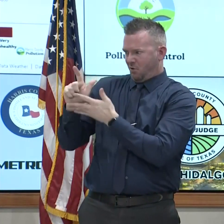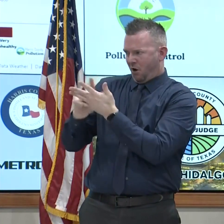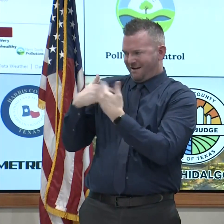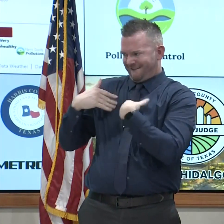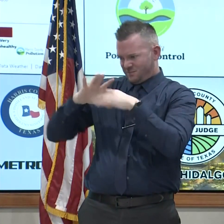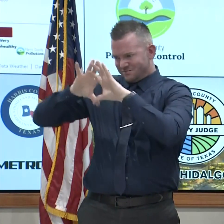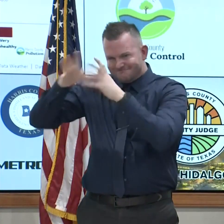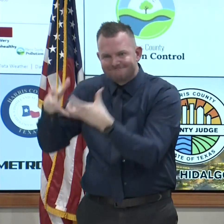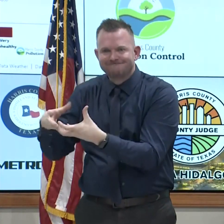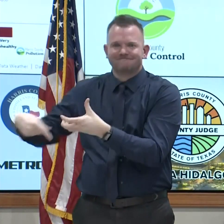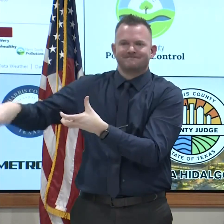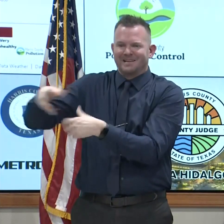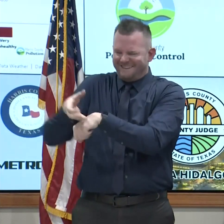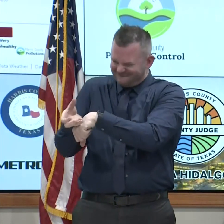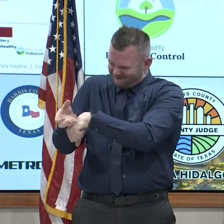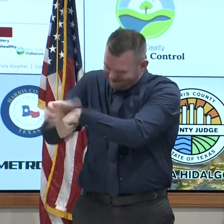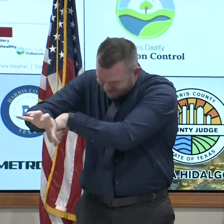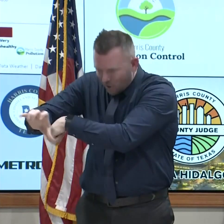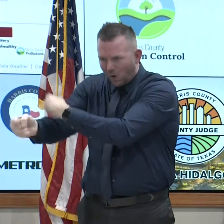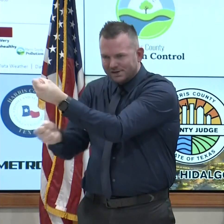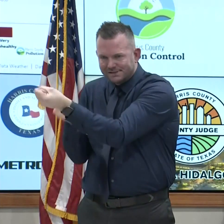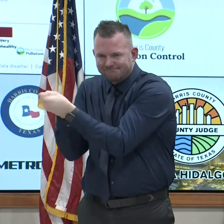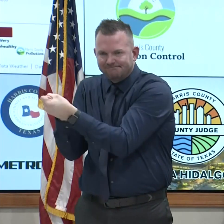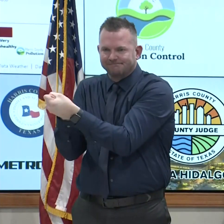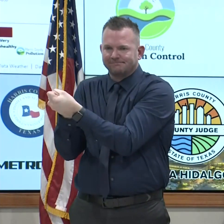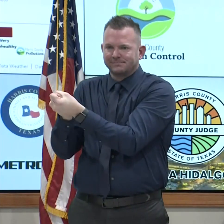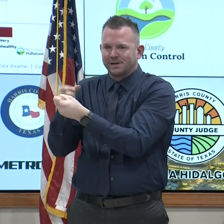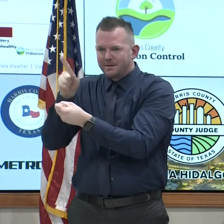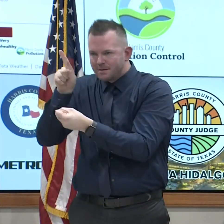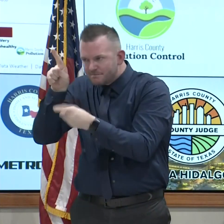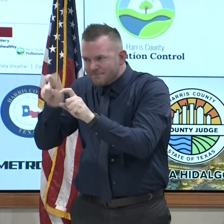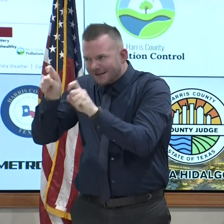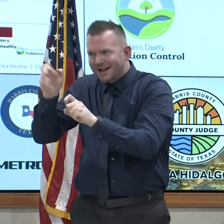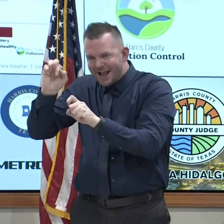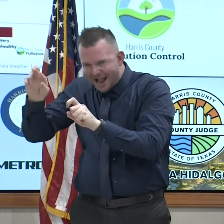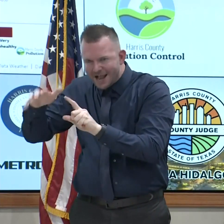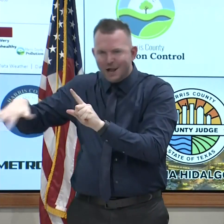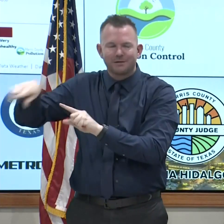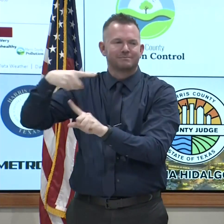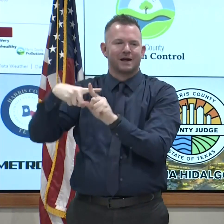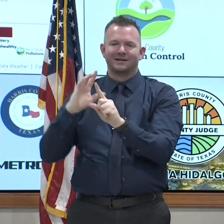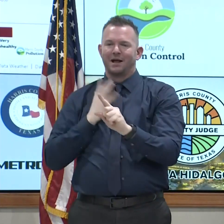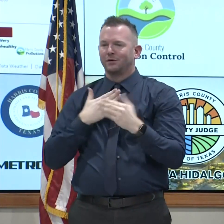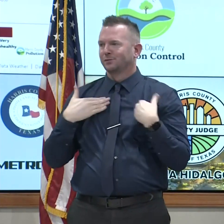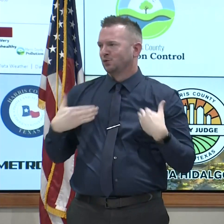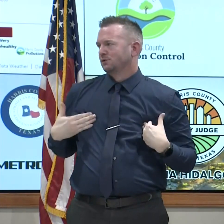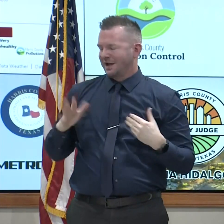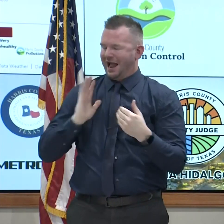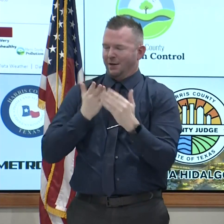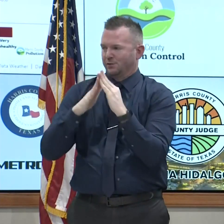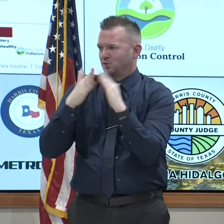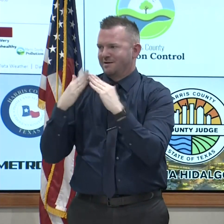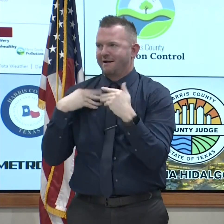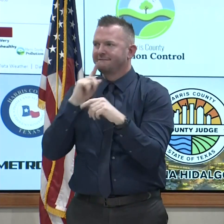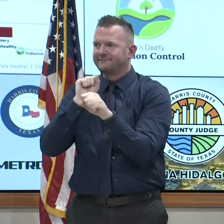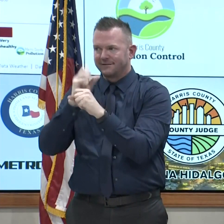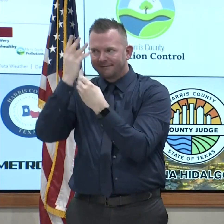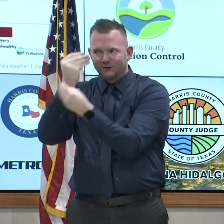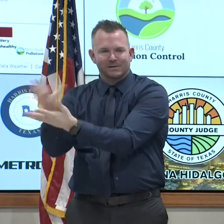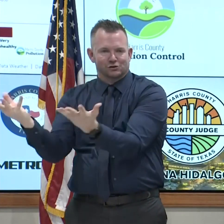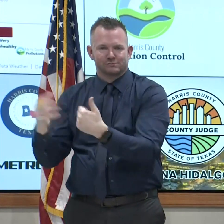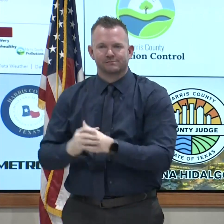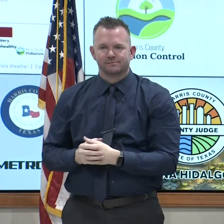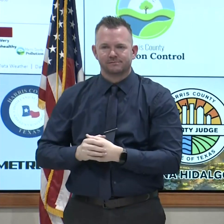can monitor the air, and we can make sure that the community has the information they deserve. So I hope communities that have felt forgotten